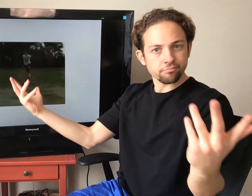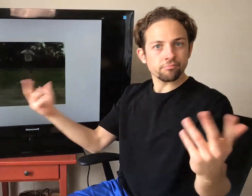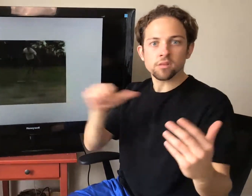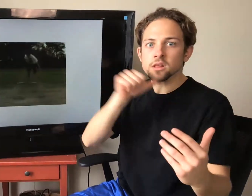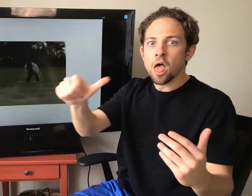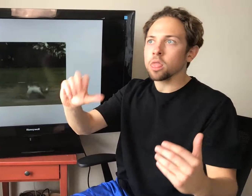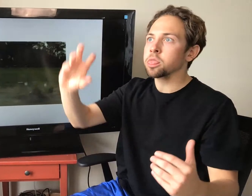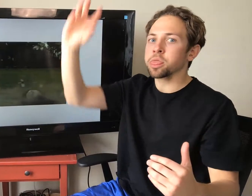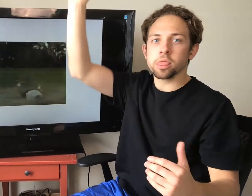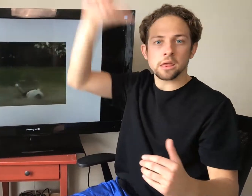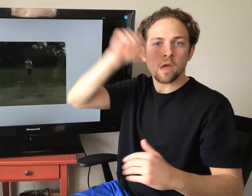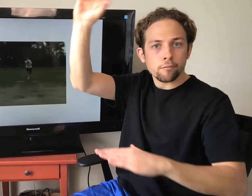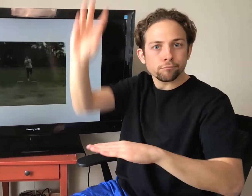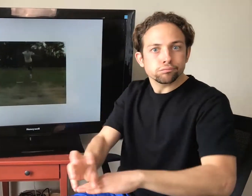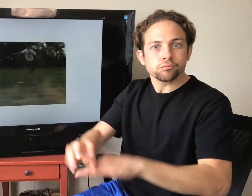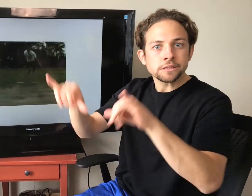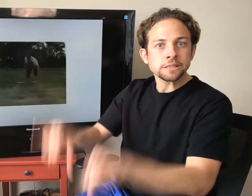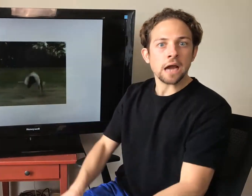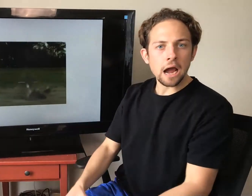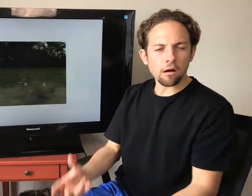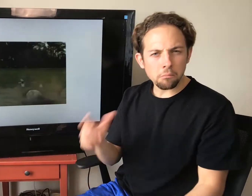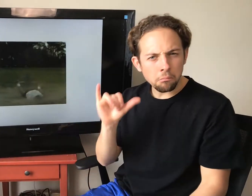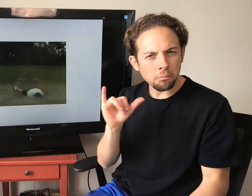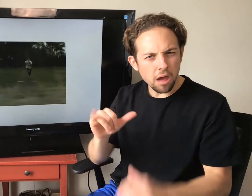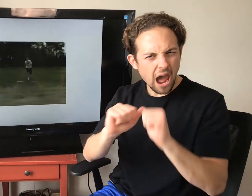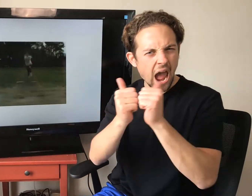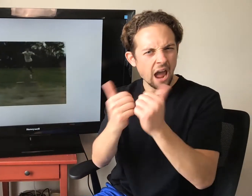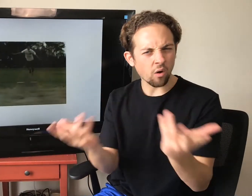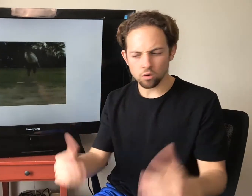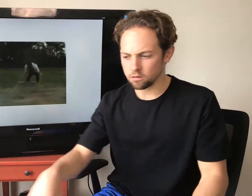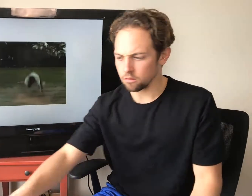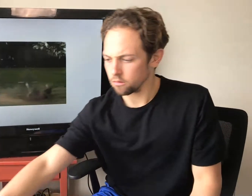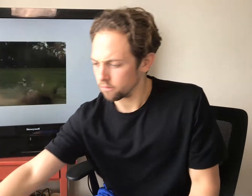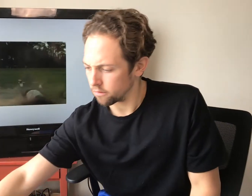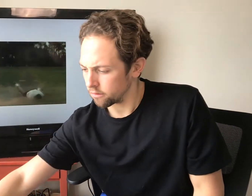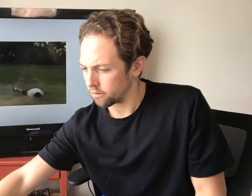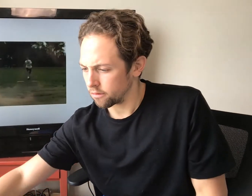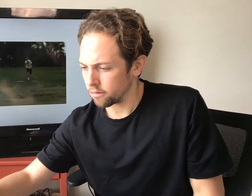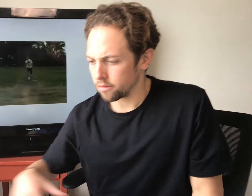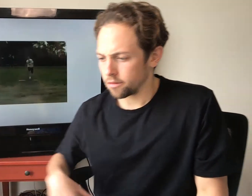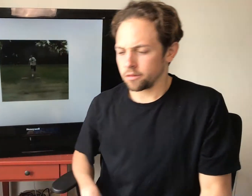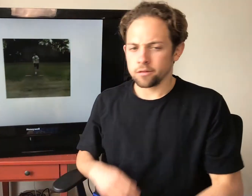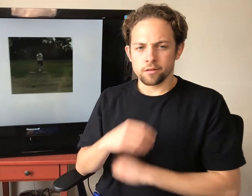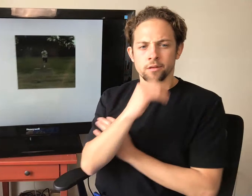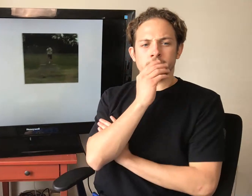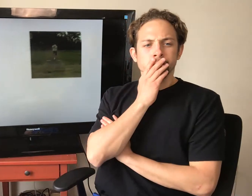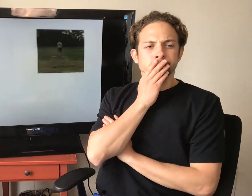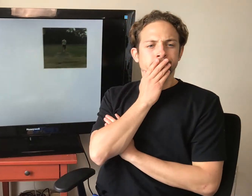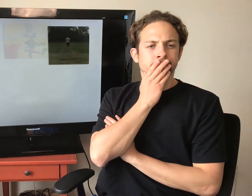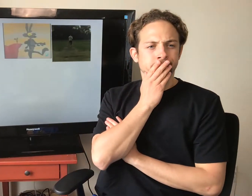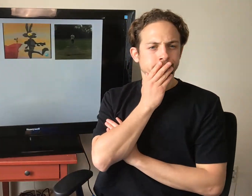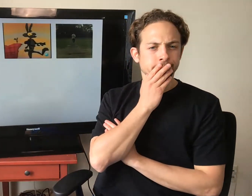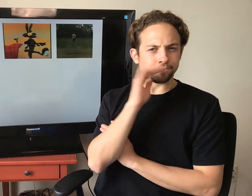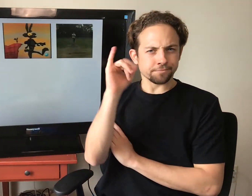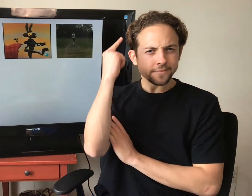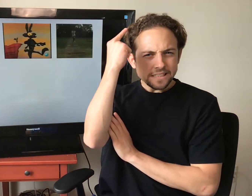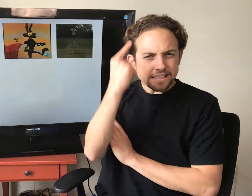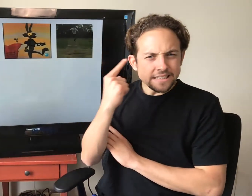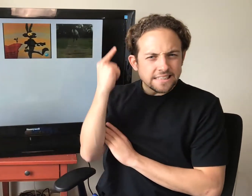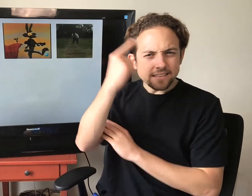right? It doesn't float up in the sky. It doesn't stay in the air. It falls down. But how does it do that? Why does it do